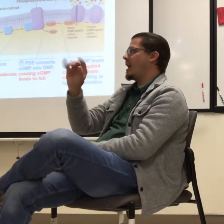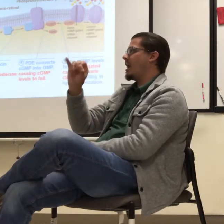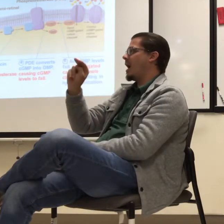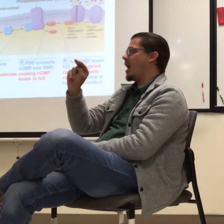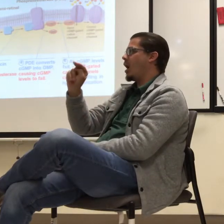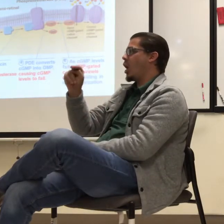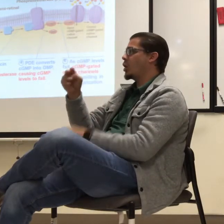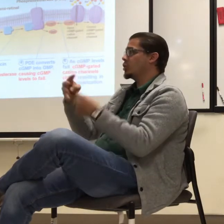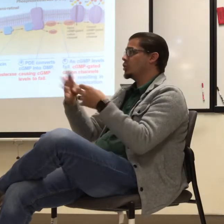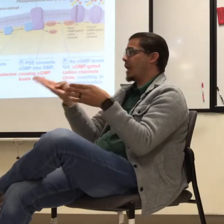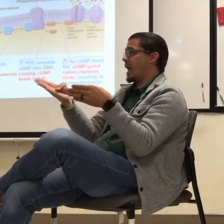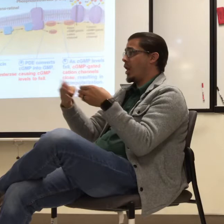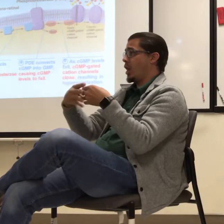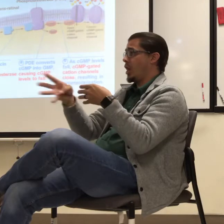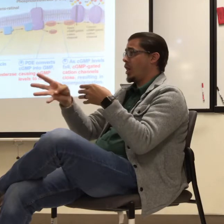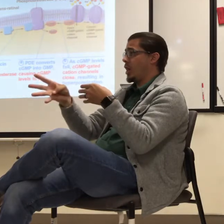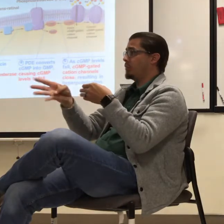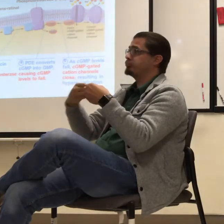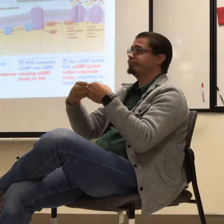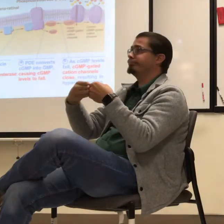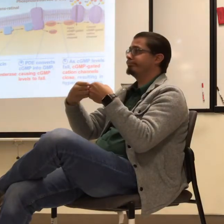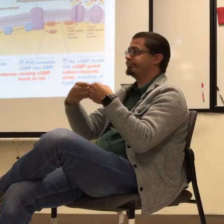it closes.